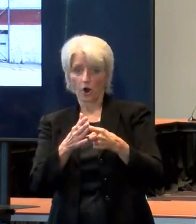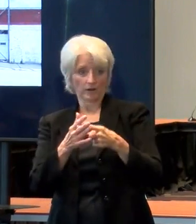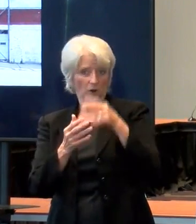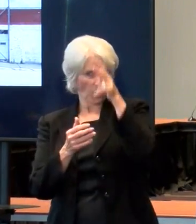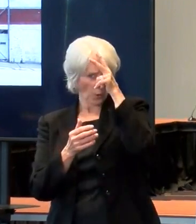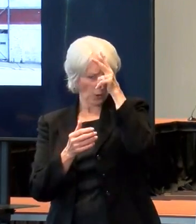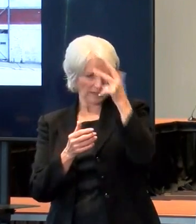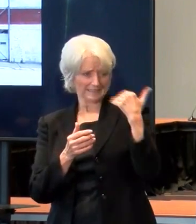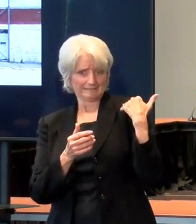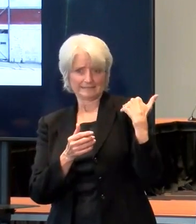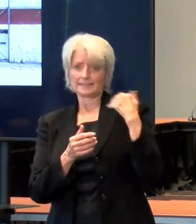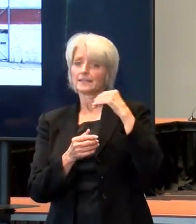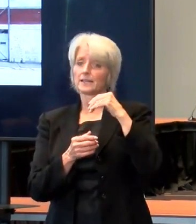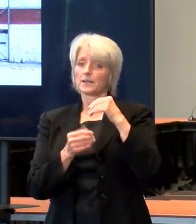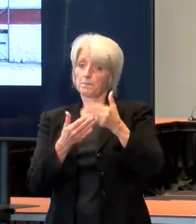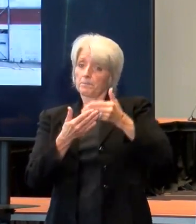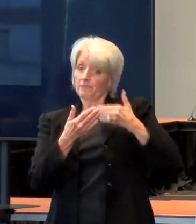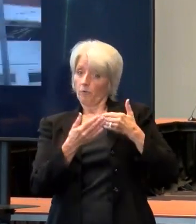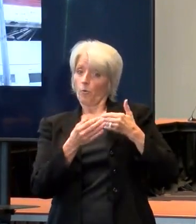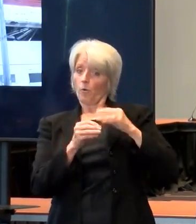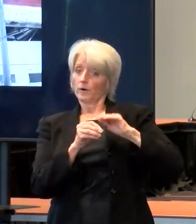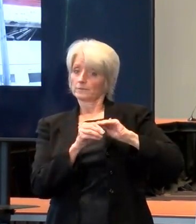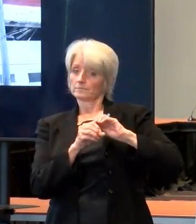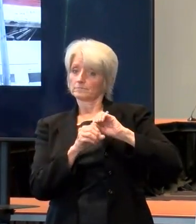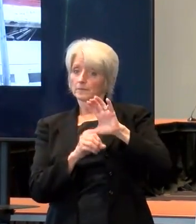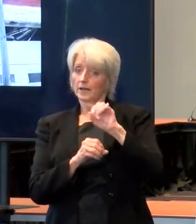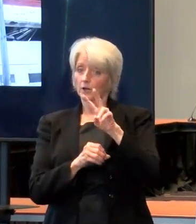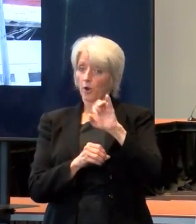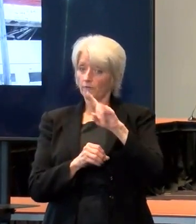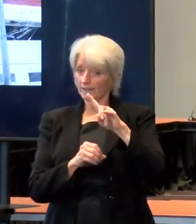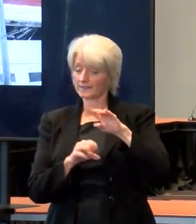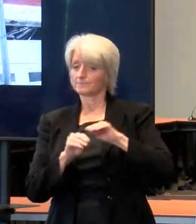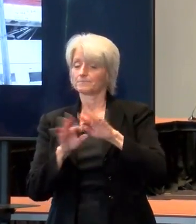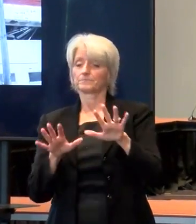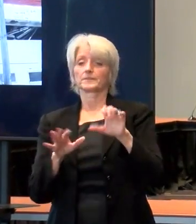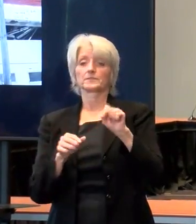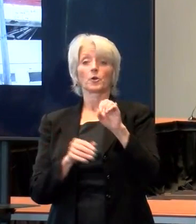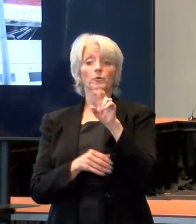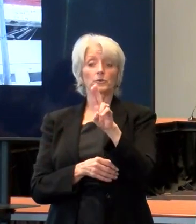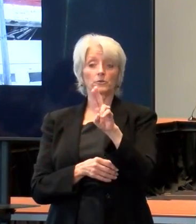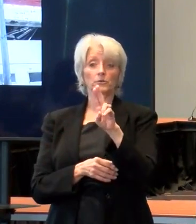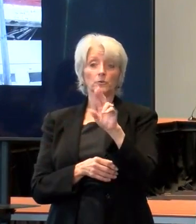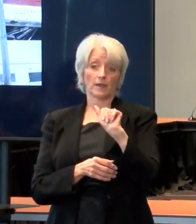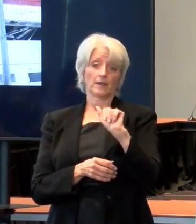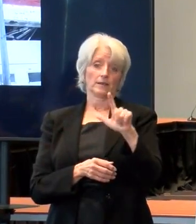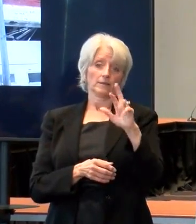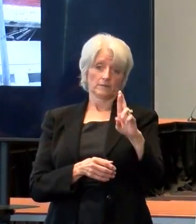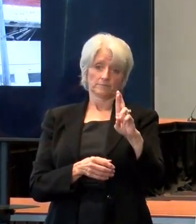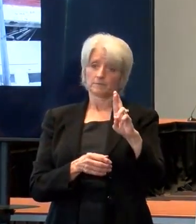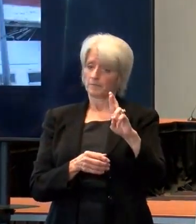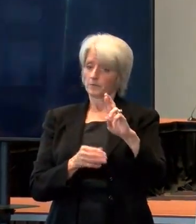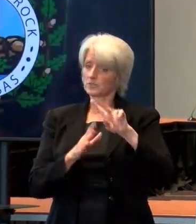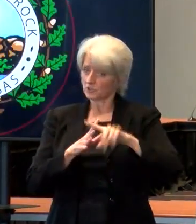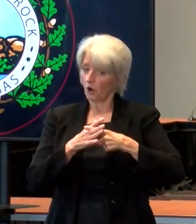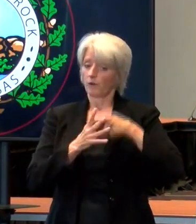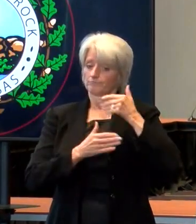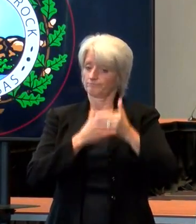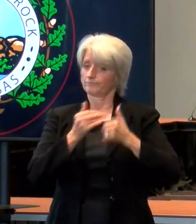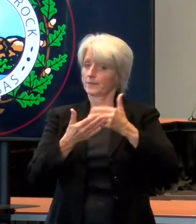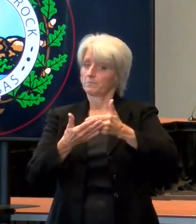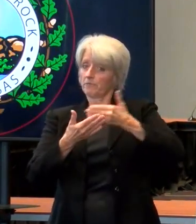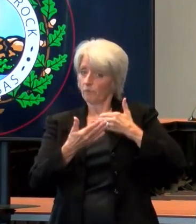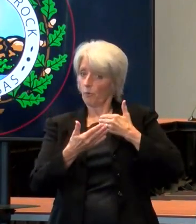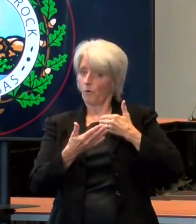2020, pre-COVID. And so the UA Little Rock has been going on since pre-COVID, and now that we've